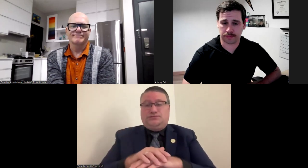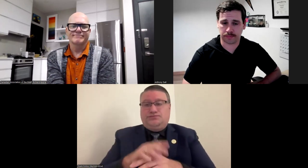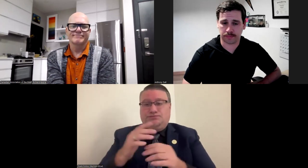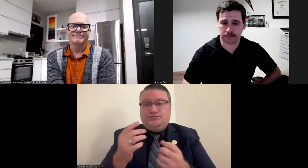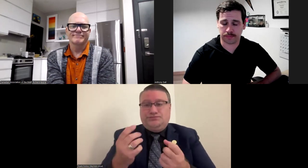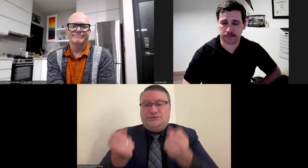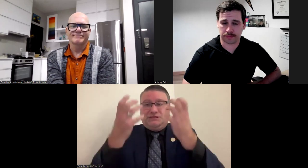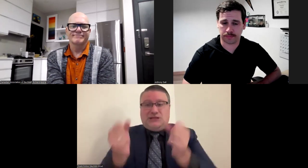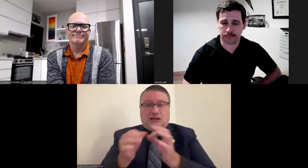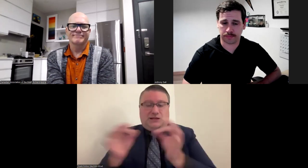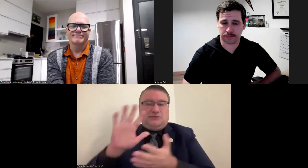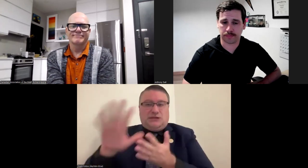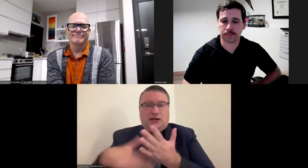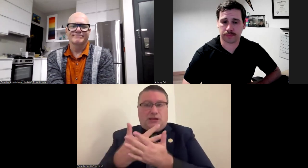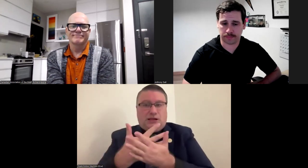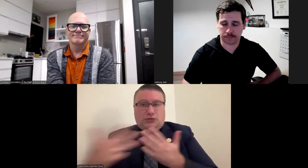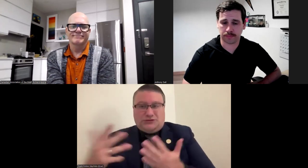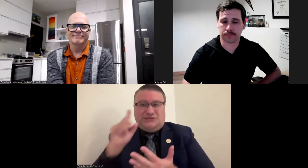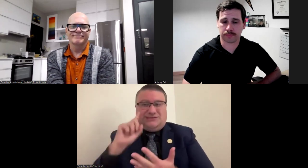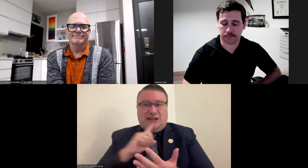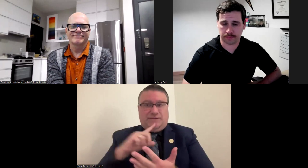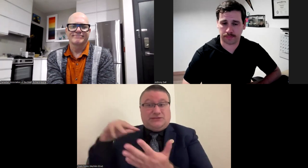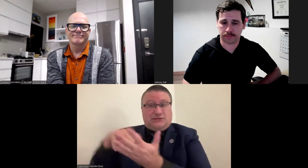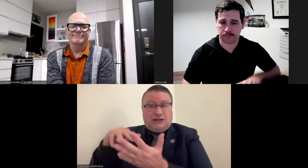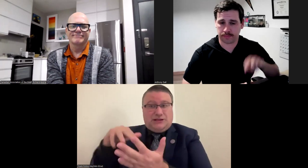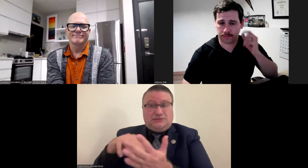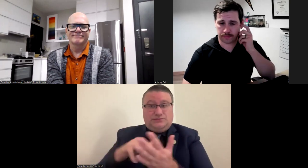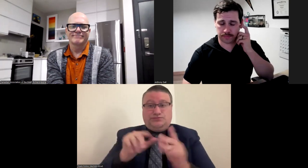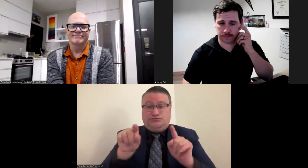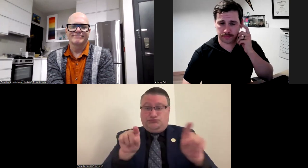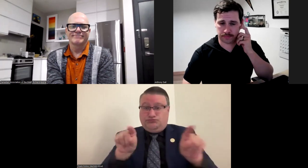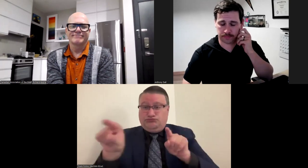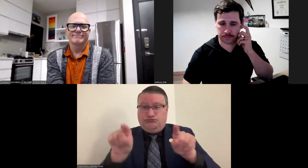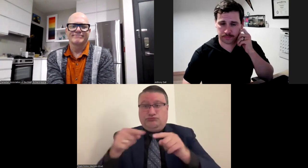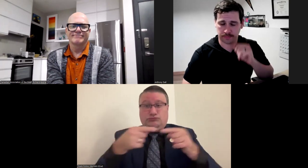There is a commission on sign language and deaf studies.